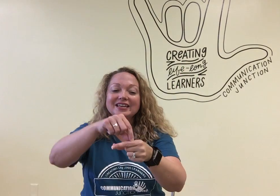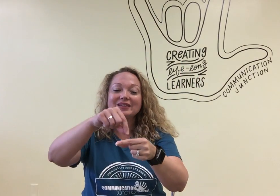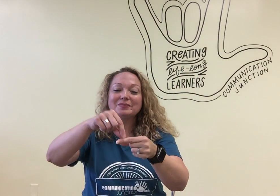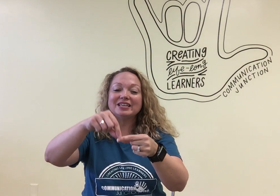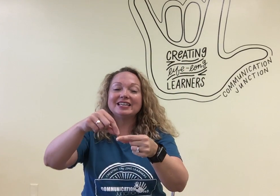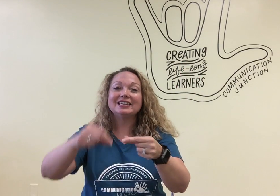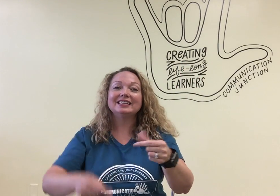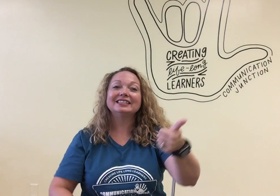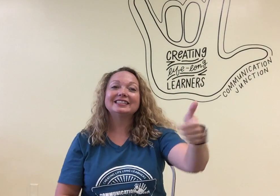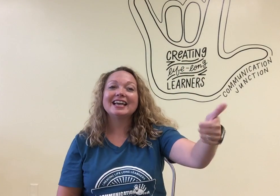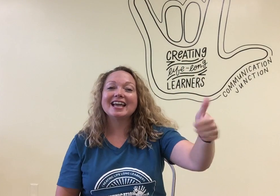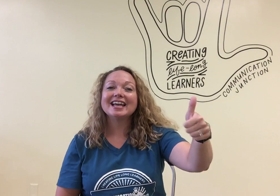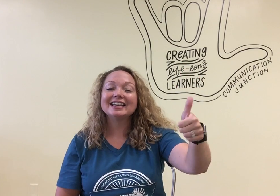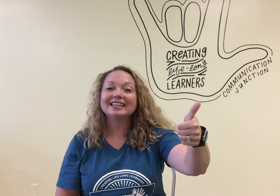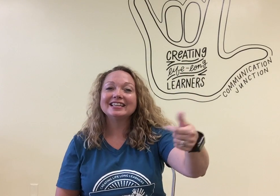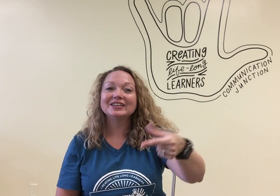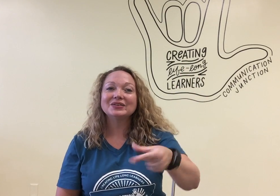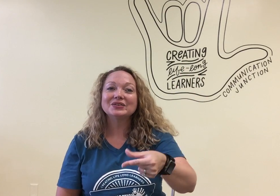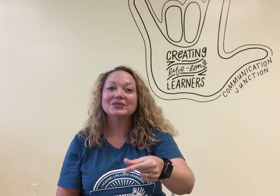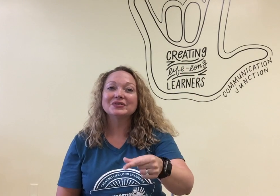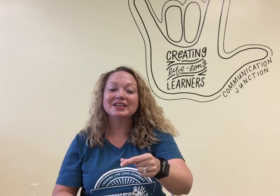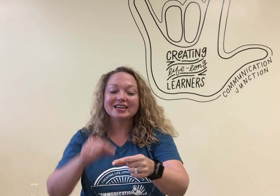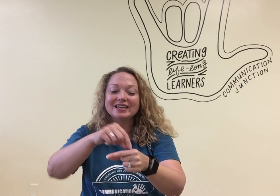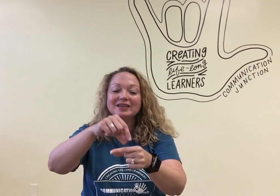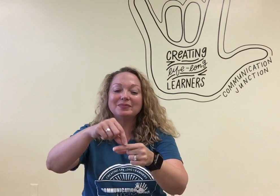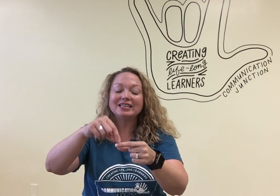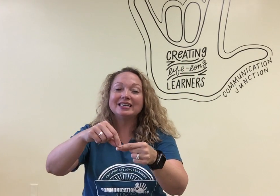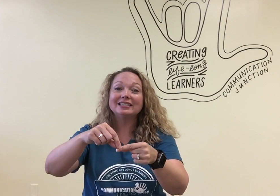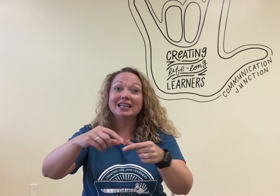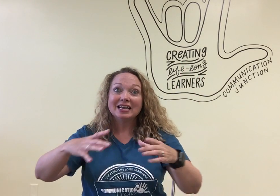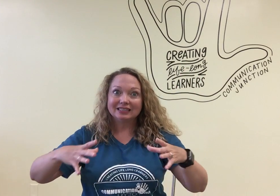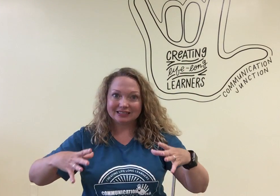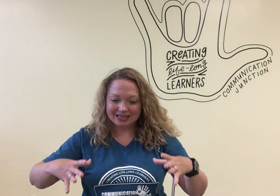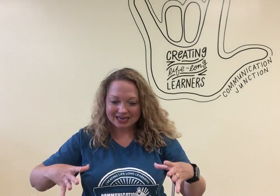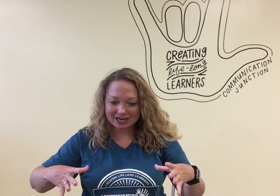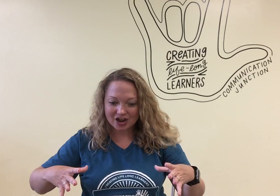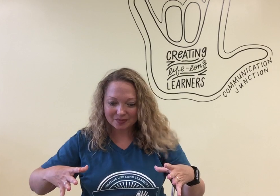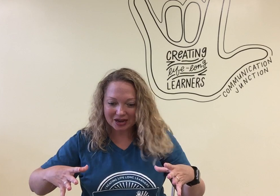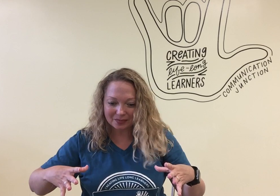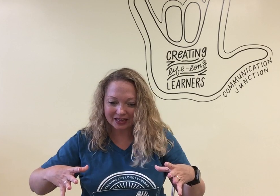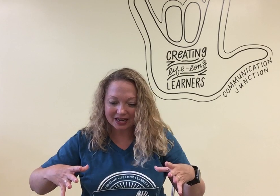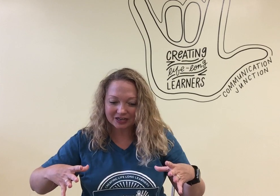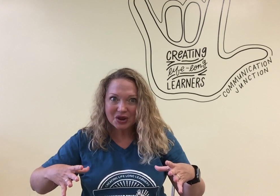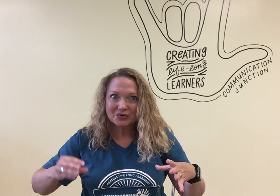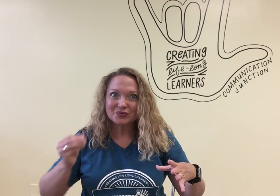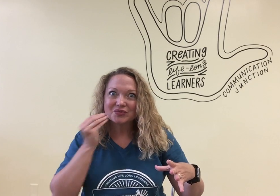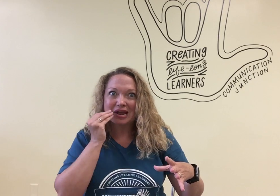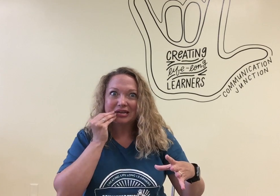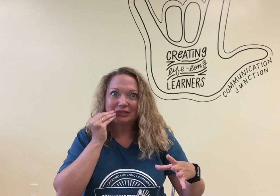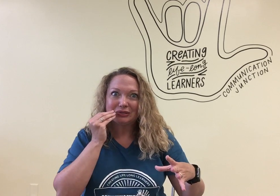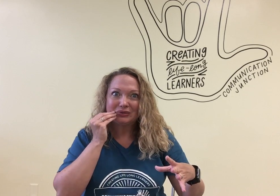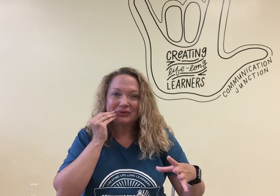green peas, 10 little green peas, sitting on my plate, ready to